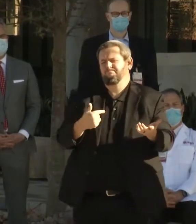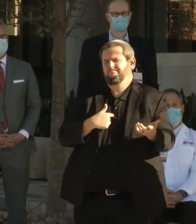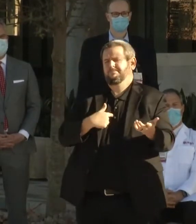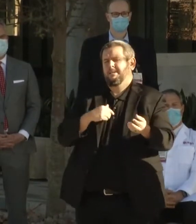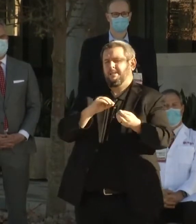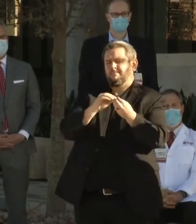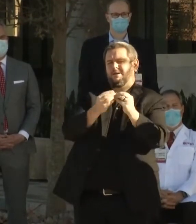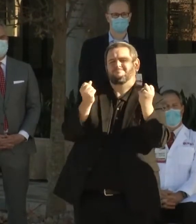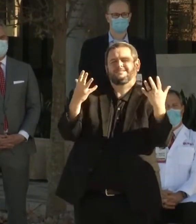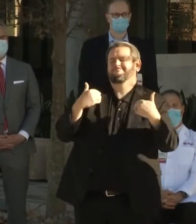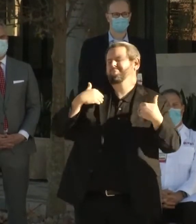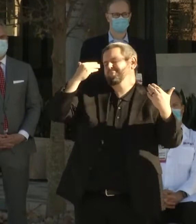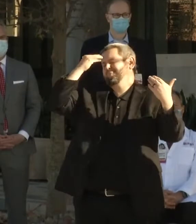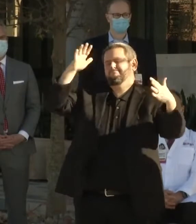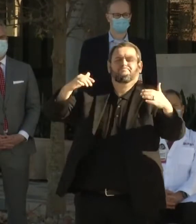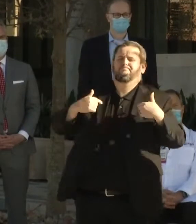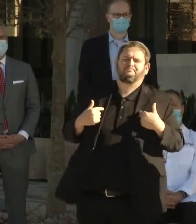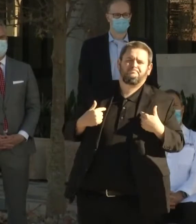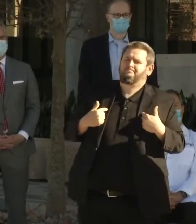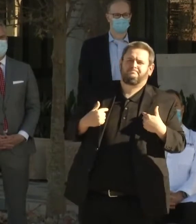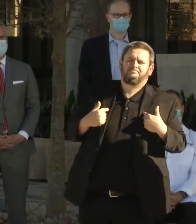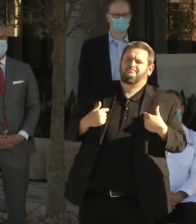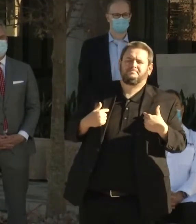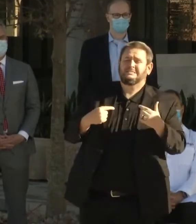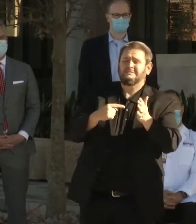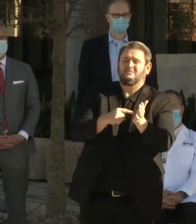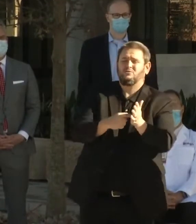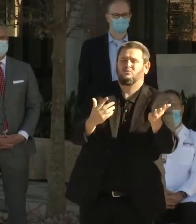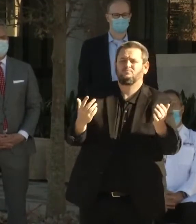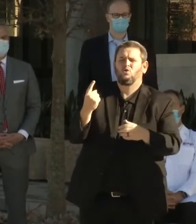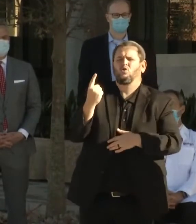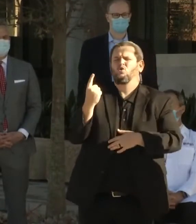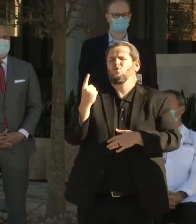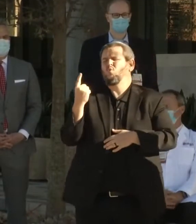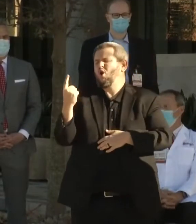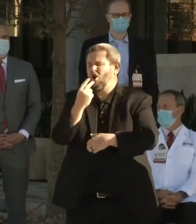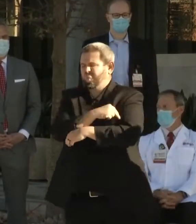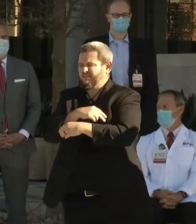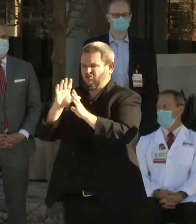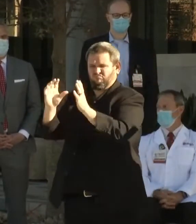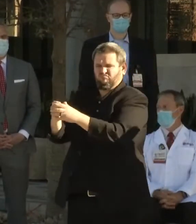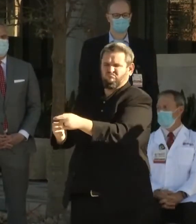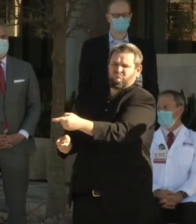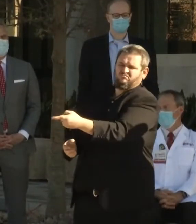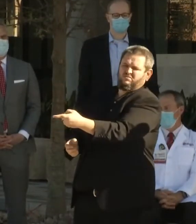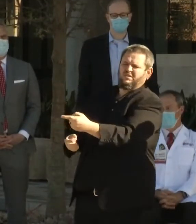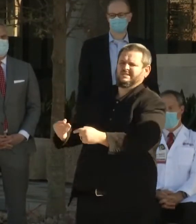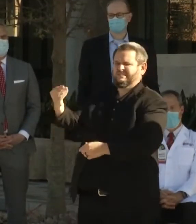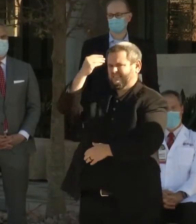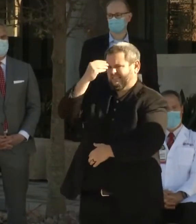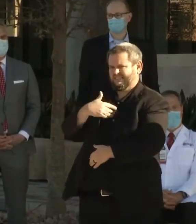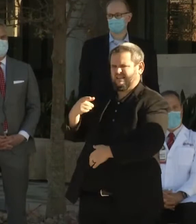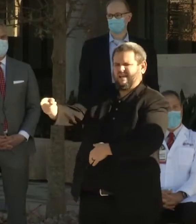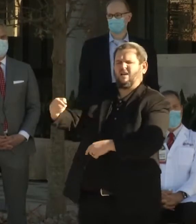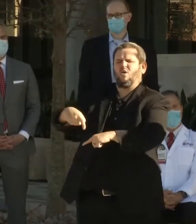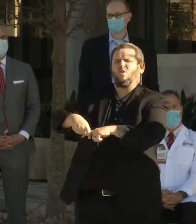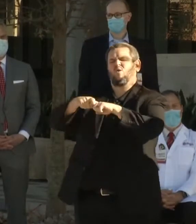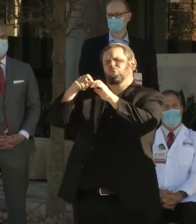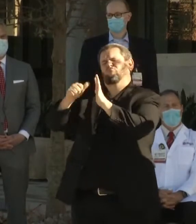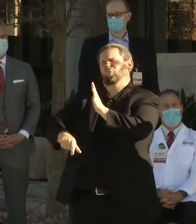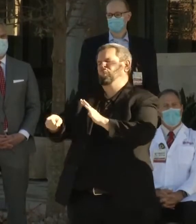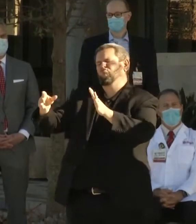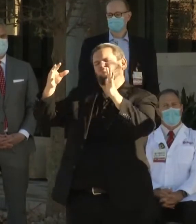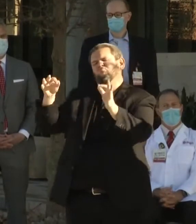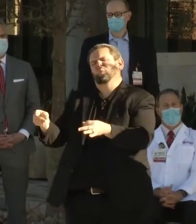was a report earlier today from one of the hospitals that had initiated that, and I know that this group of physicians that you see